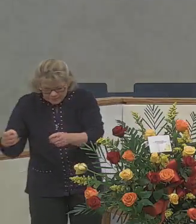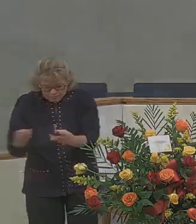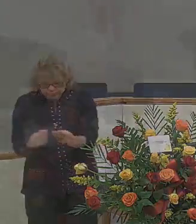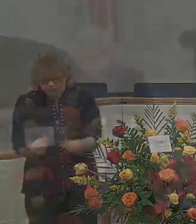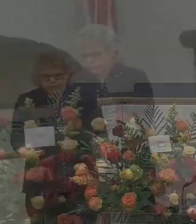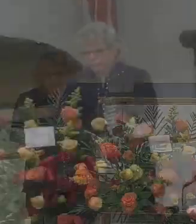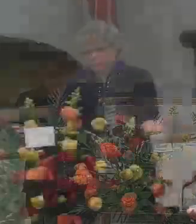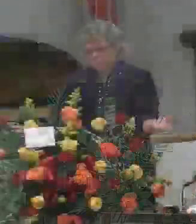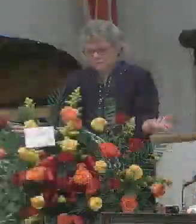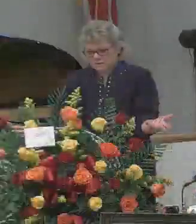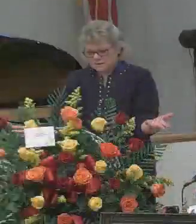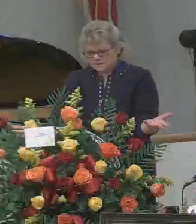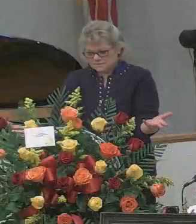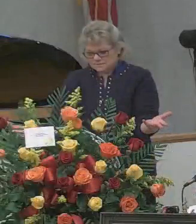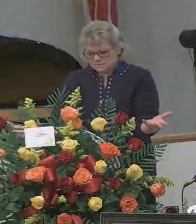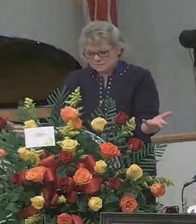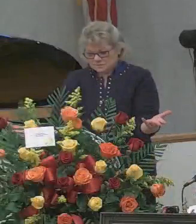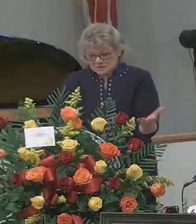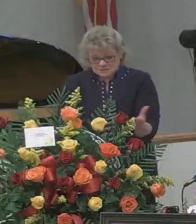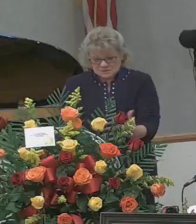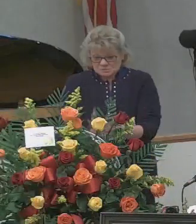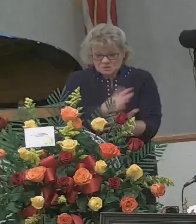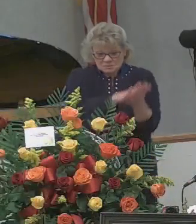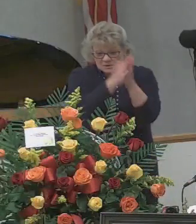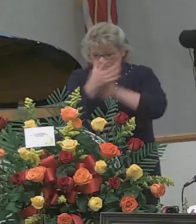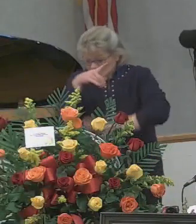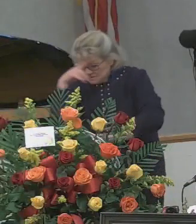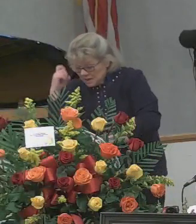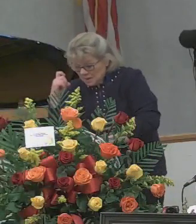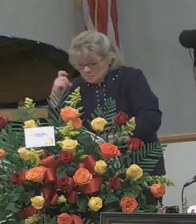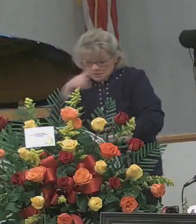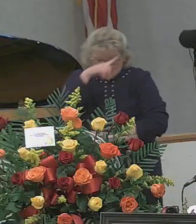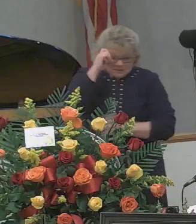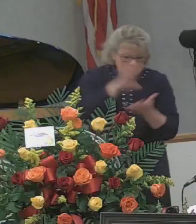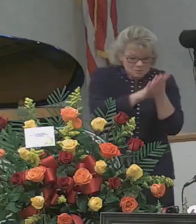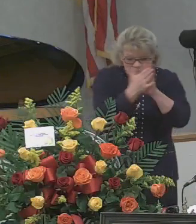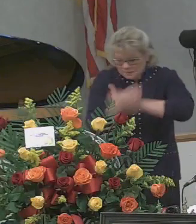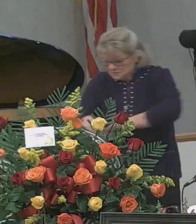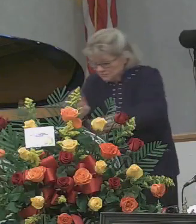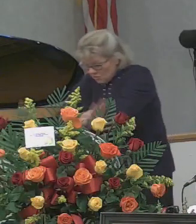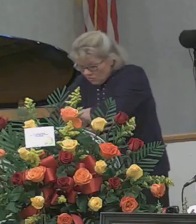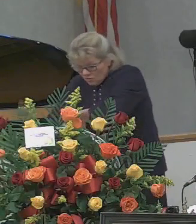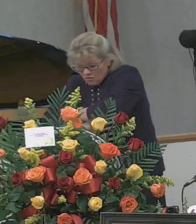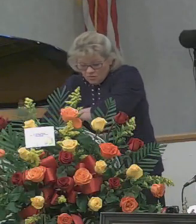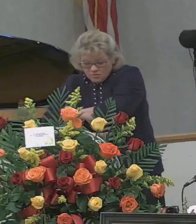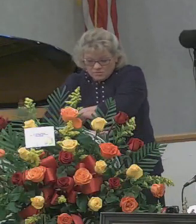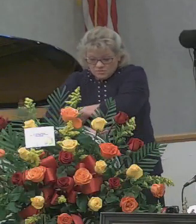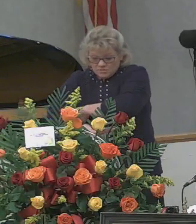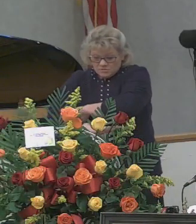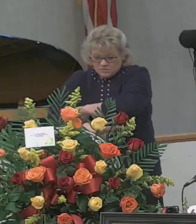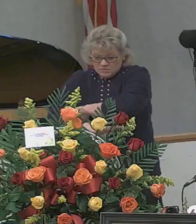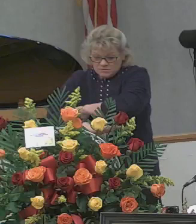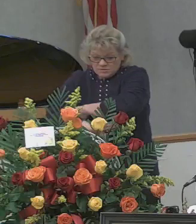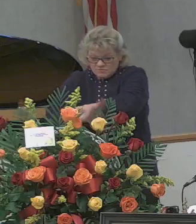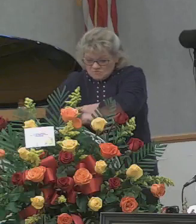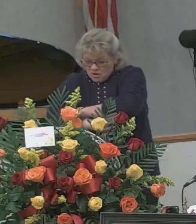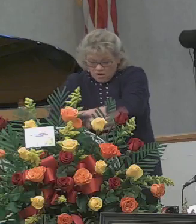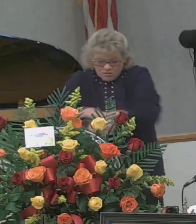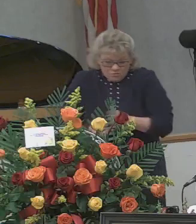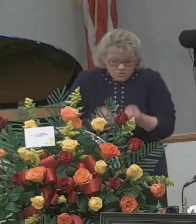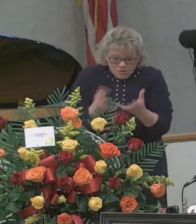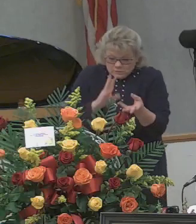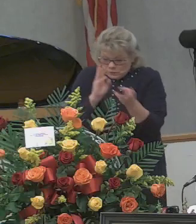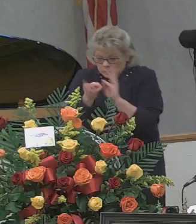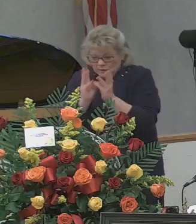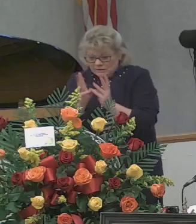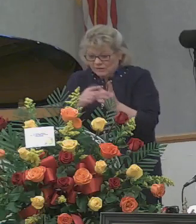snow. Spring turns to summer and summer to fall. Autumn brings winter,